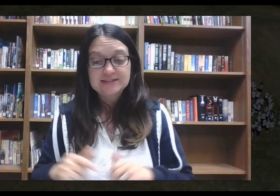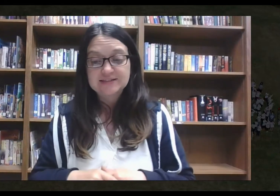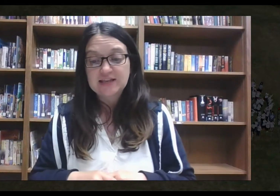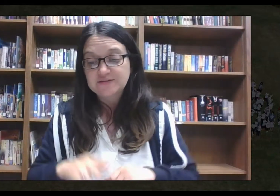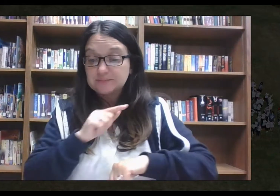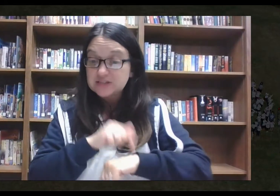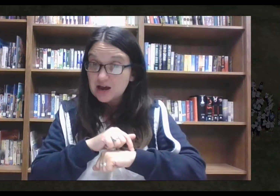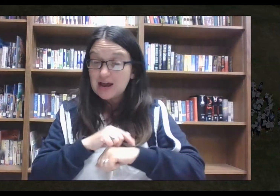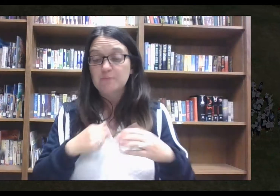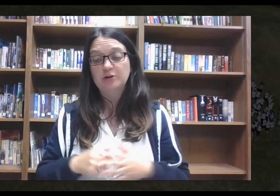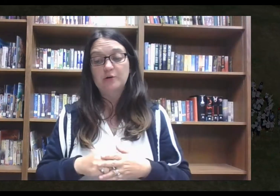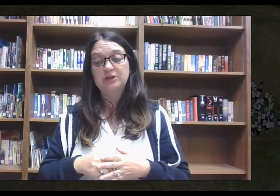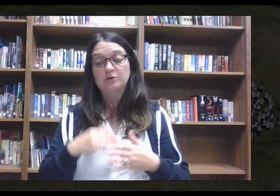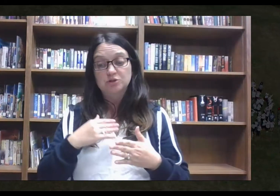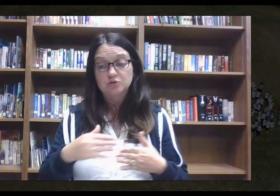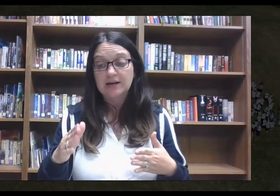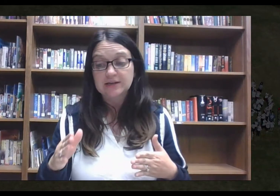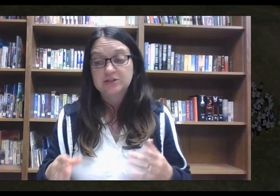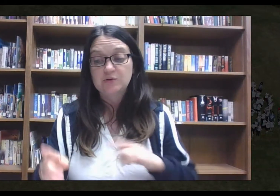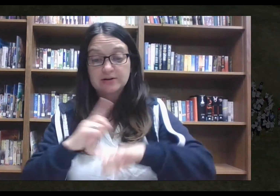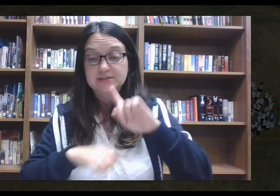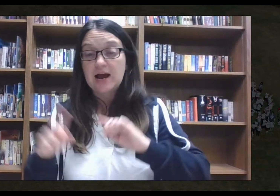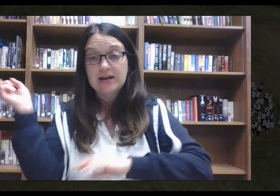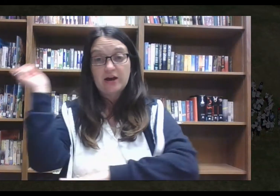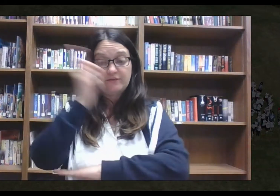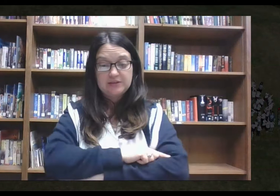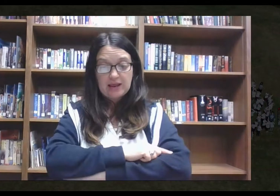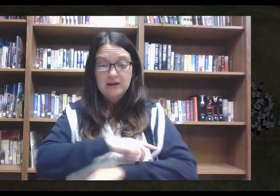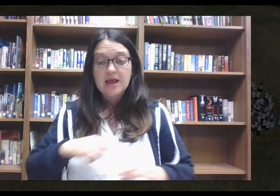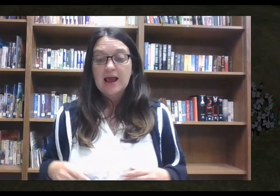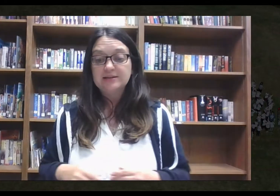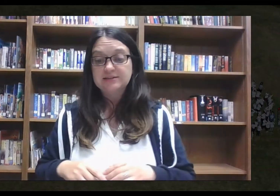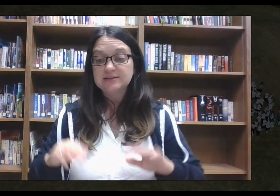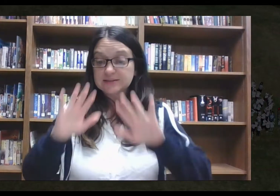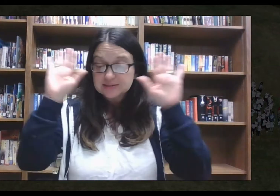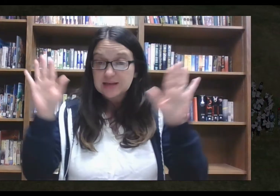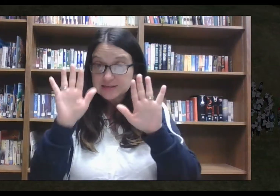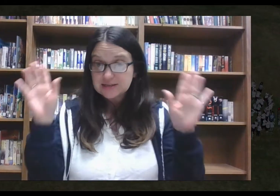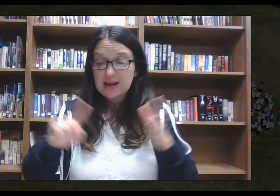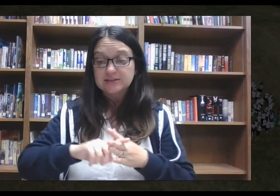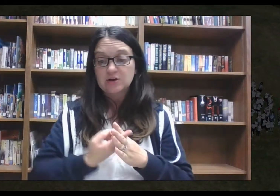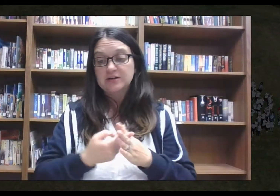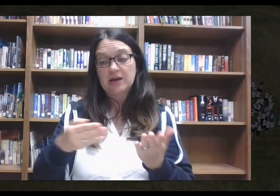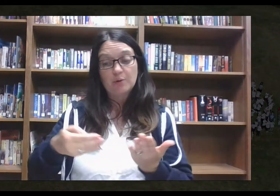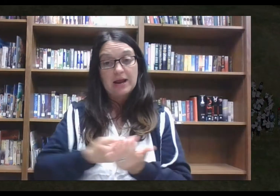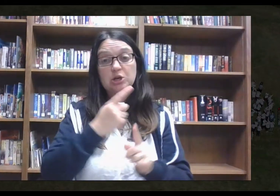to save some time, we're going to go straight into our sign of the day. And since Sunday starts a brand